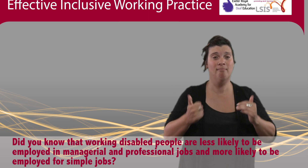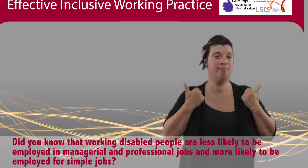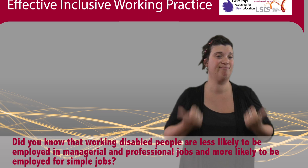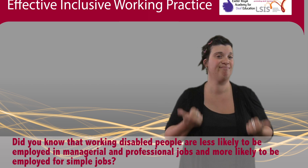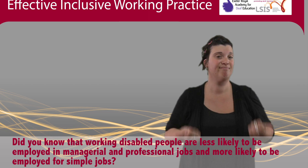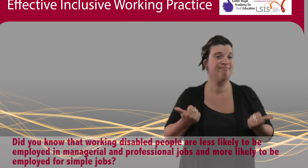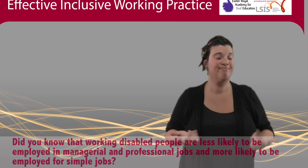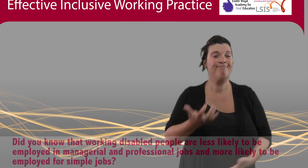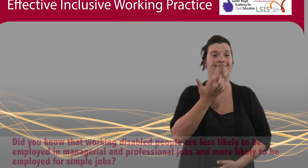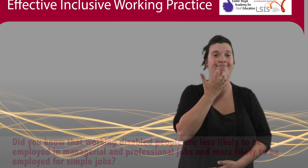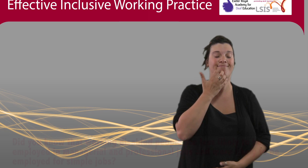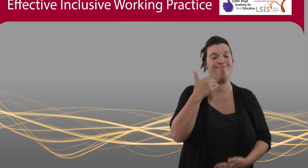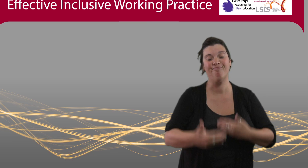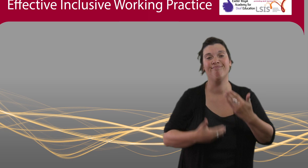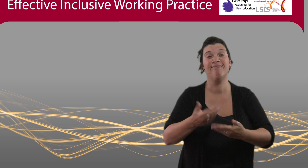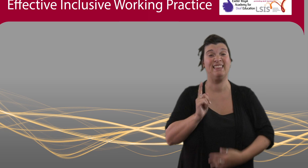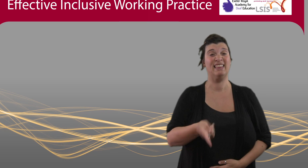employed for simple jobs?